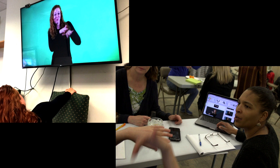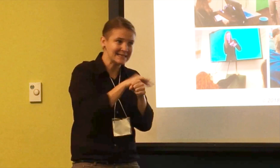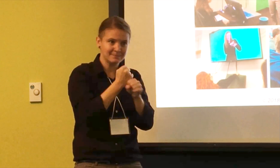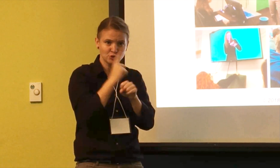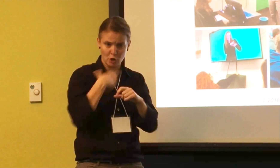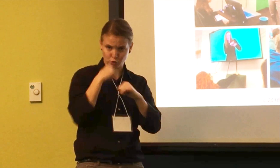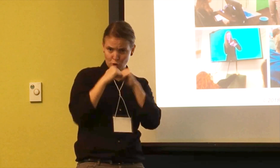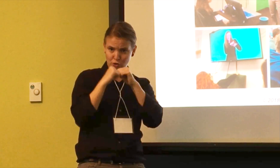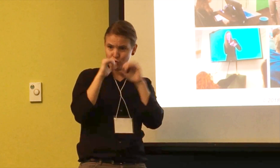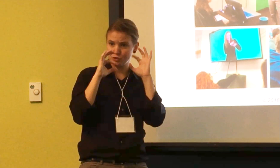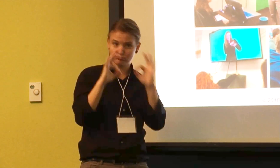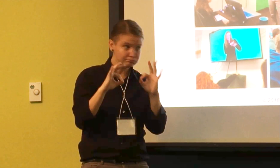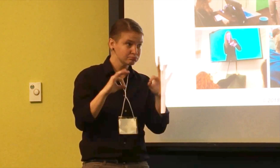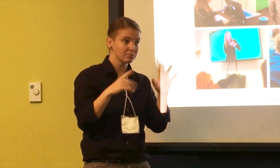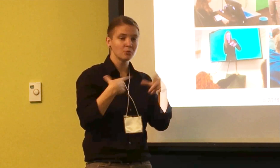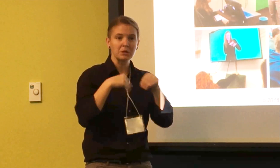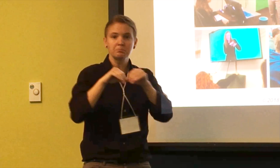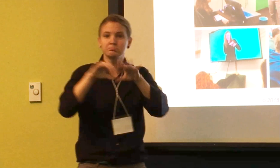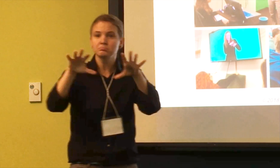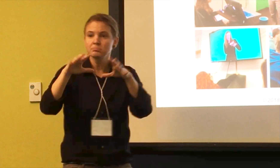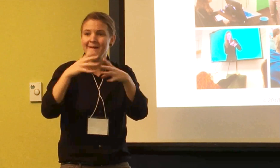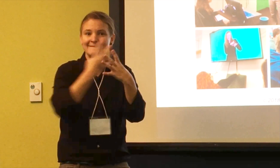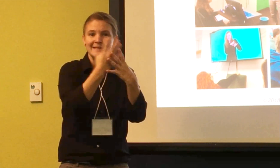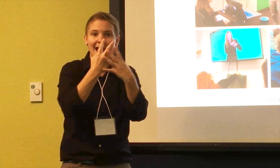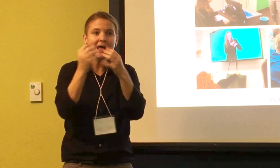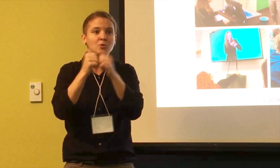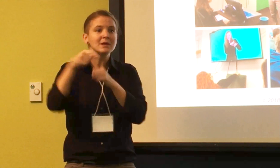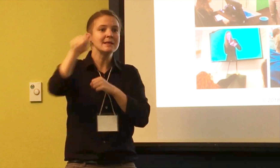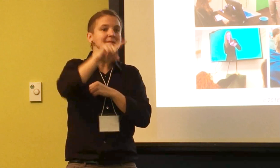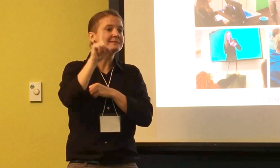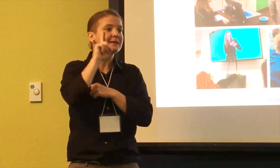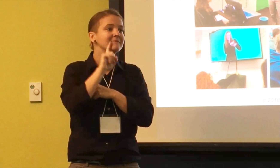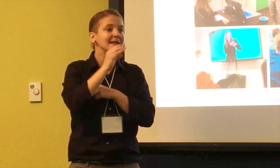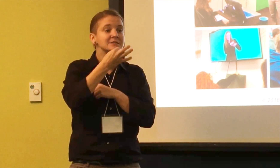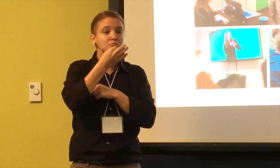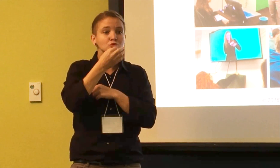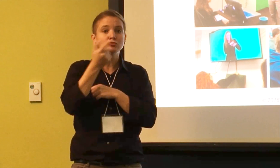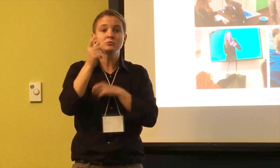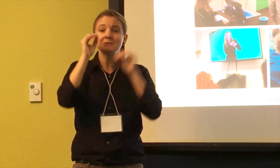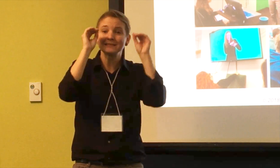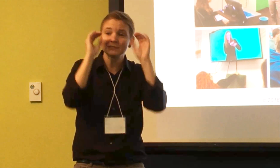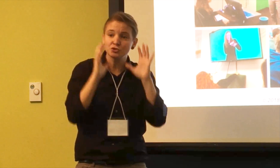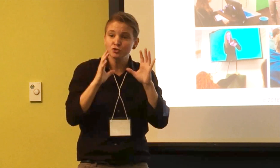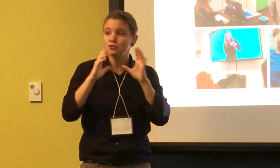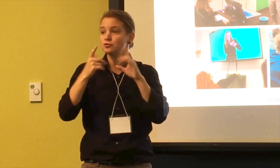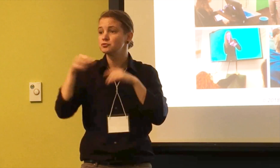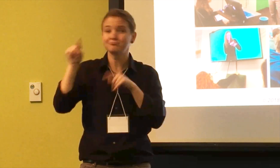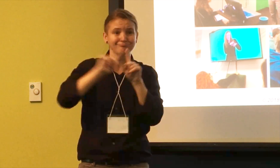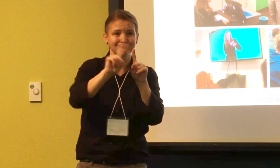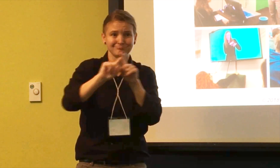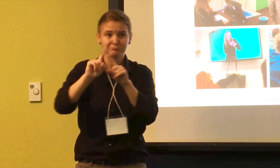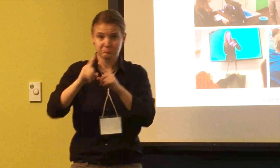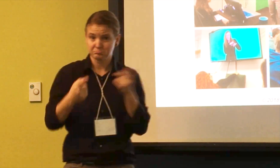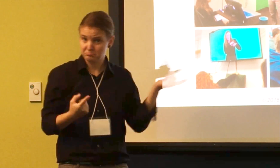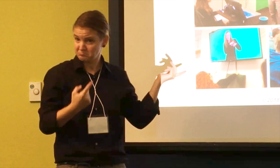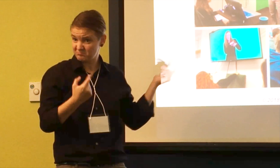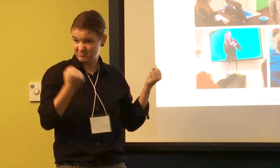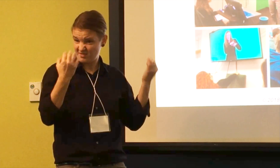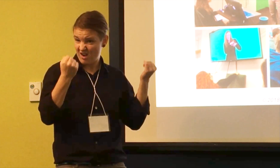You know, we look at, okay, does it make sense? Would it be understood by people in a different subject matter? You know, so our mathematicians review our